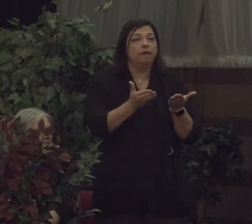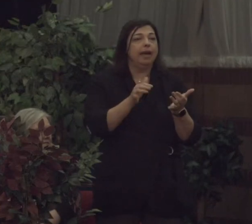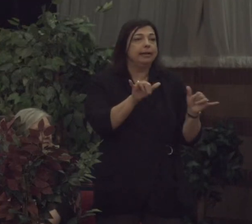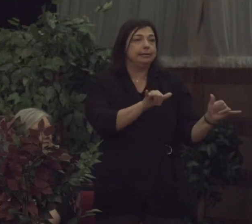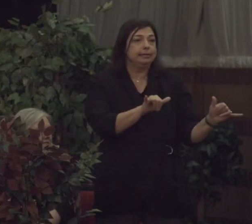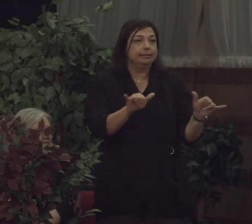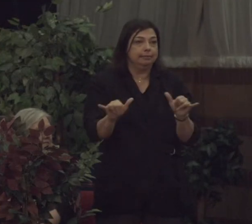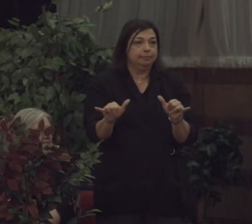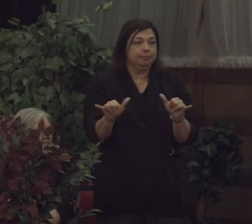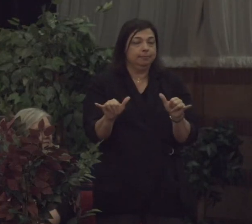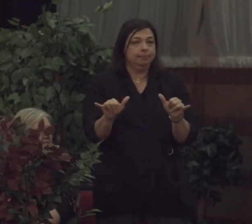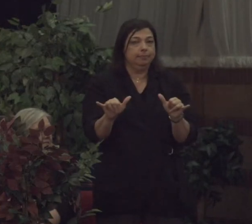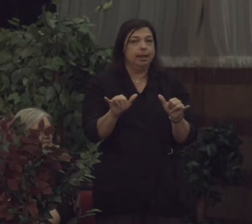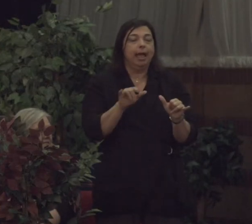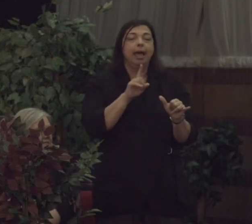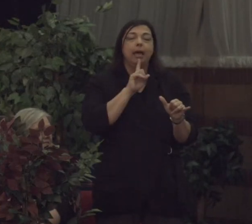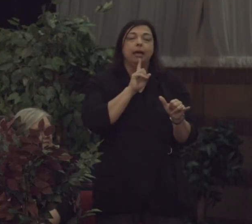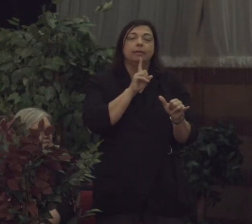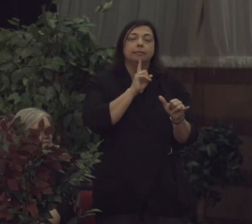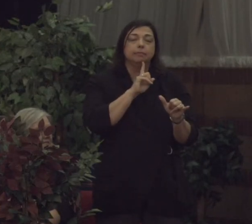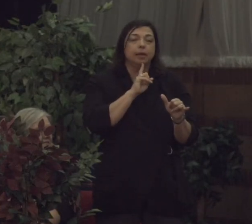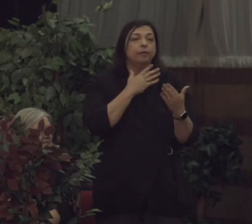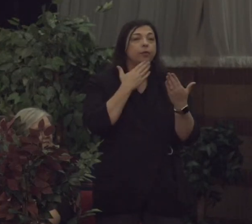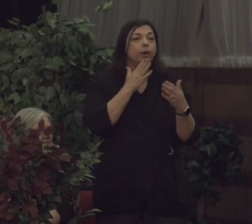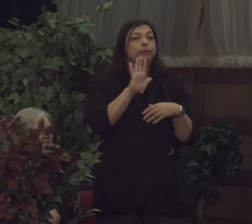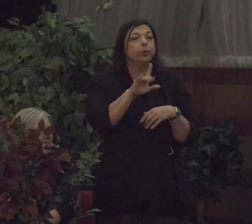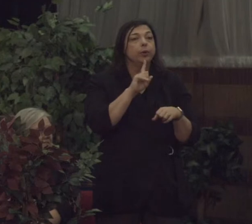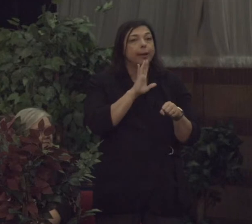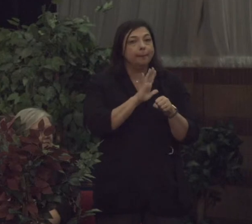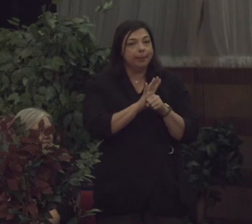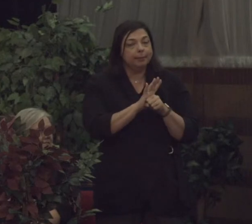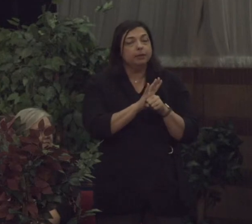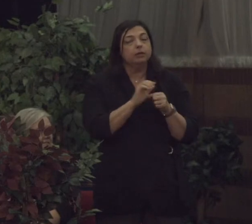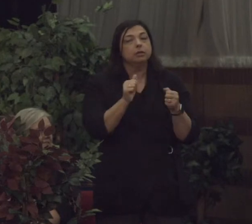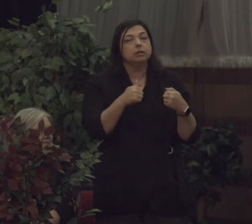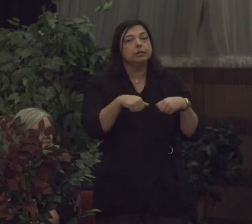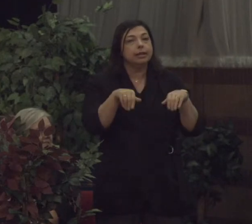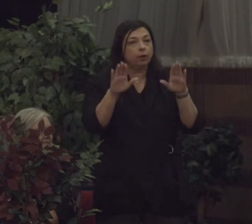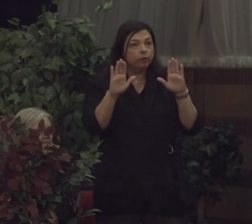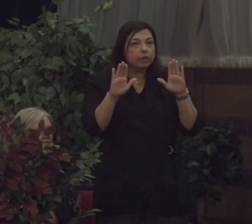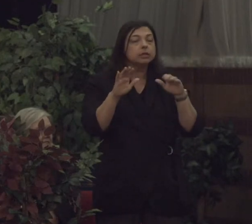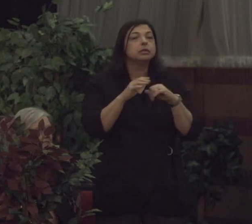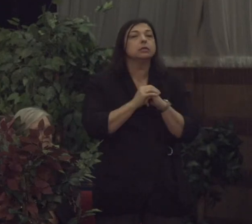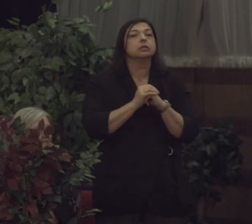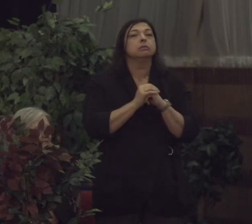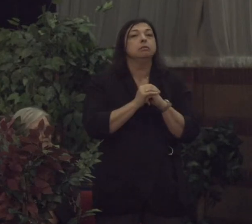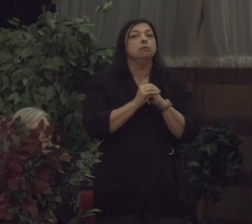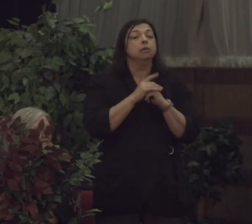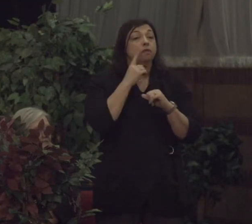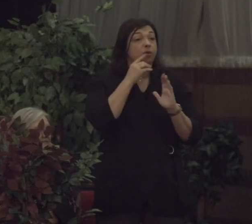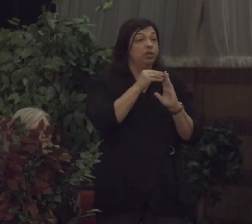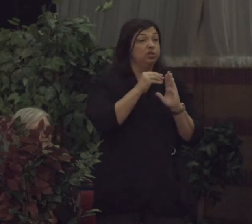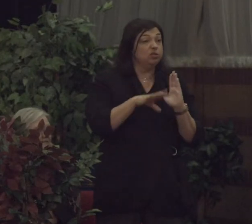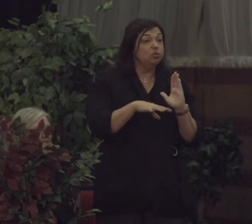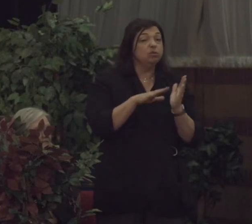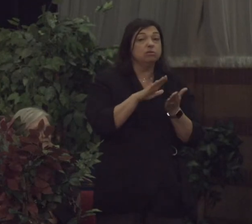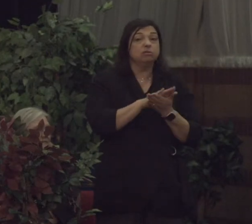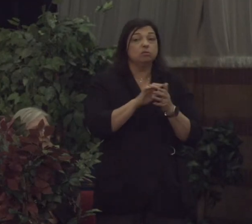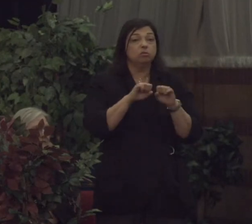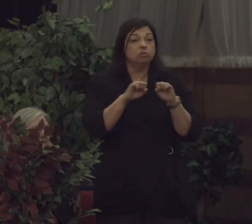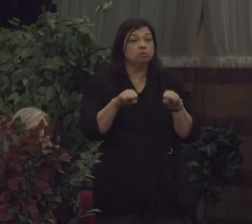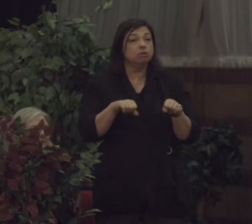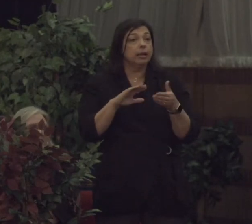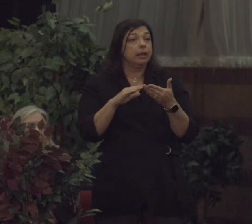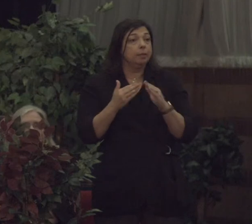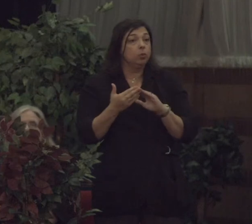tools. I am infinitely grateful for your commitment, for your sacrifice, for our students, for the school system,